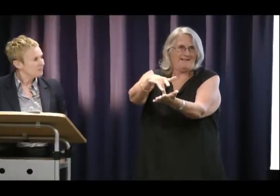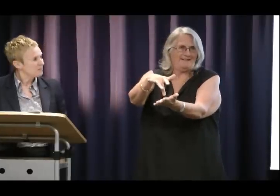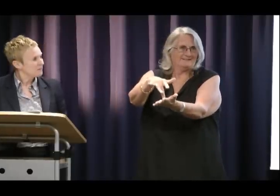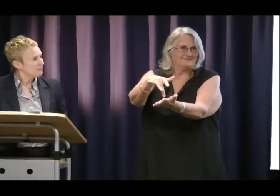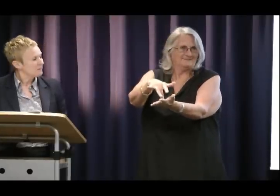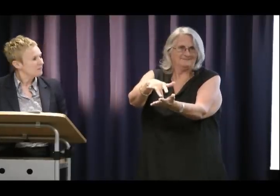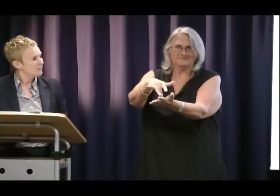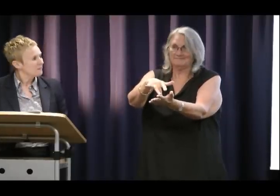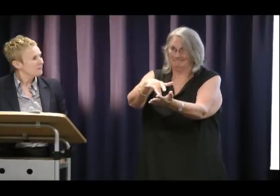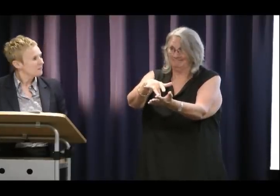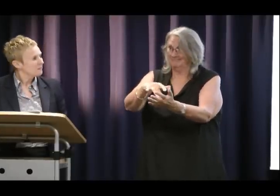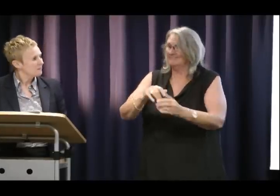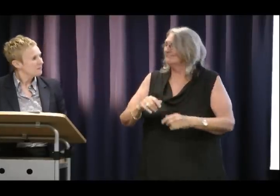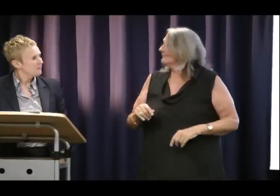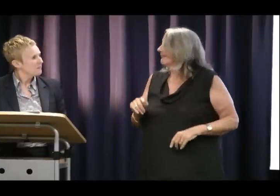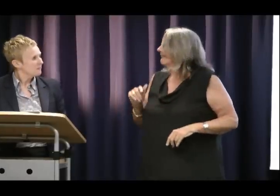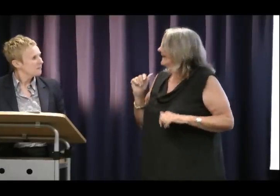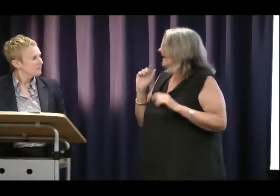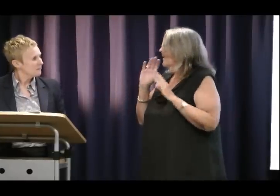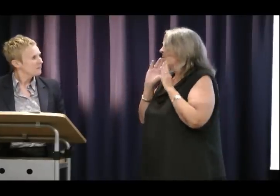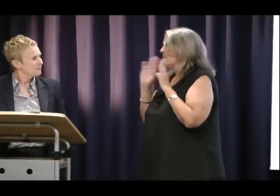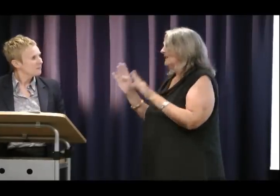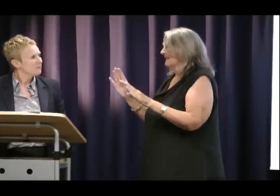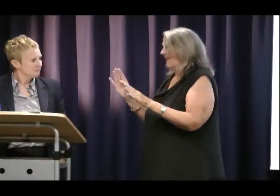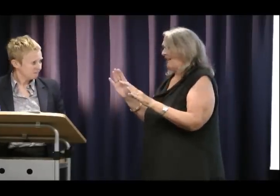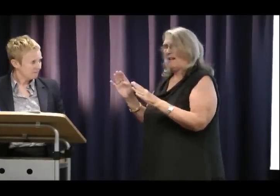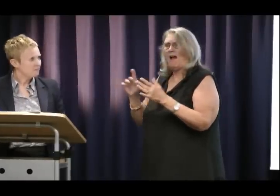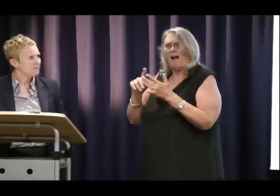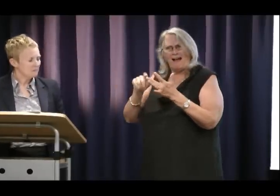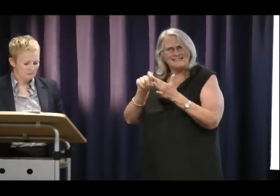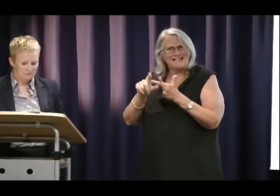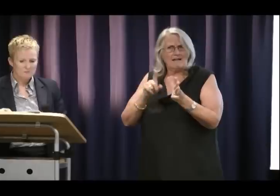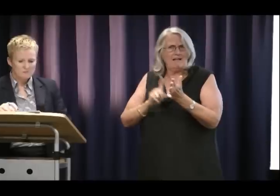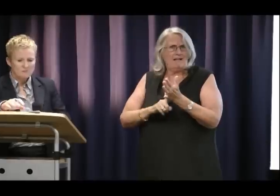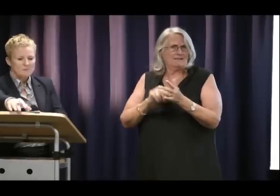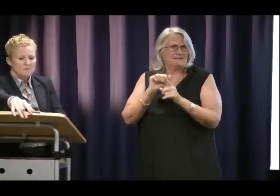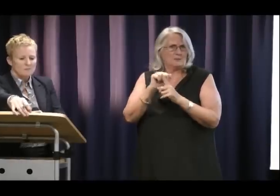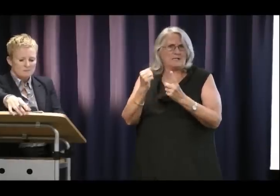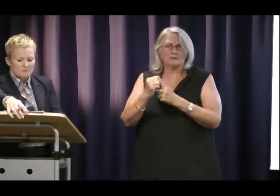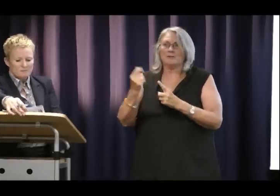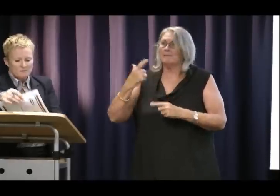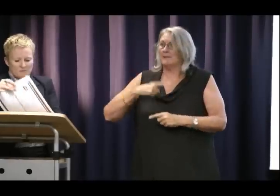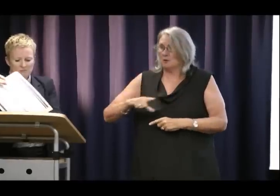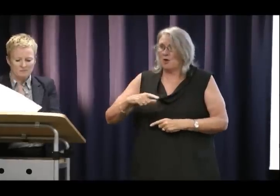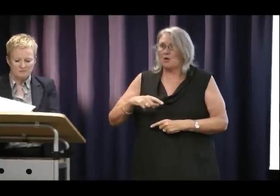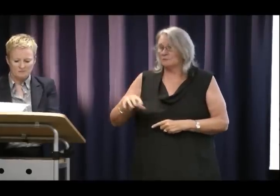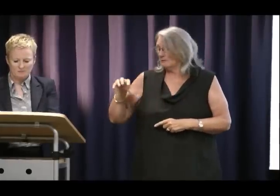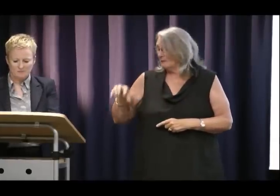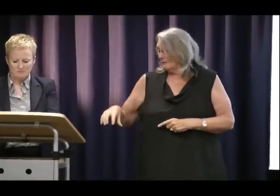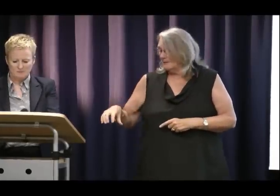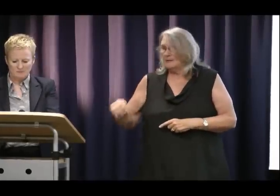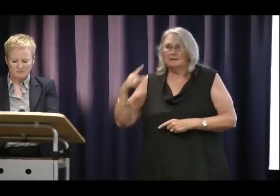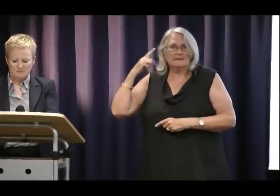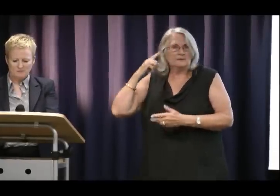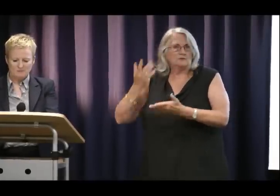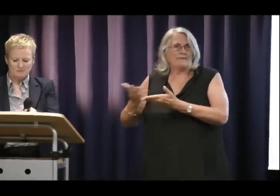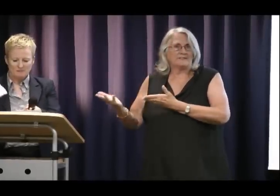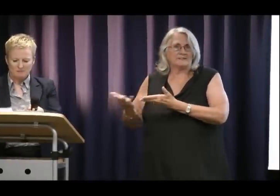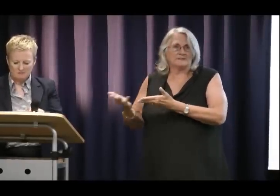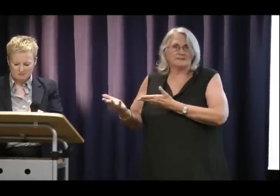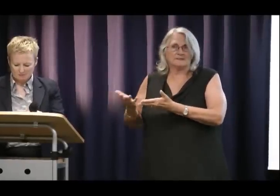and there was the chapel in the centre of that square. And it was a wonderful, ideal